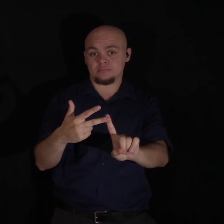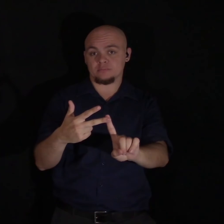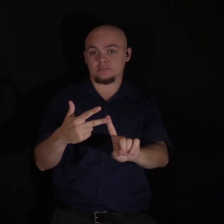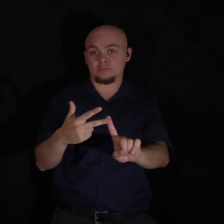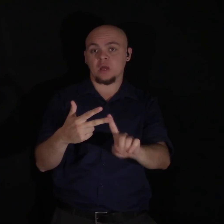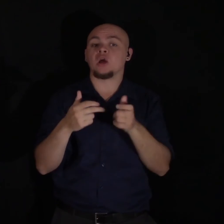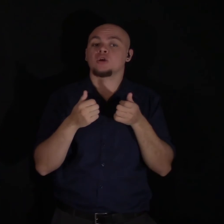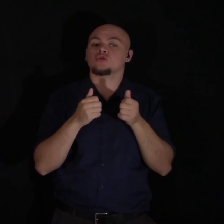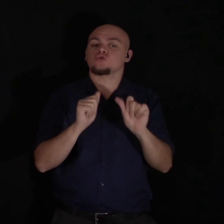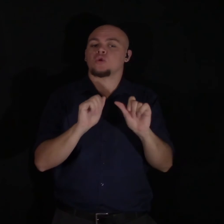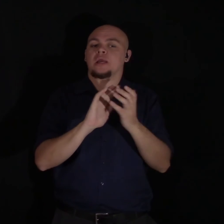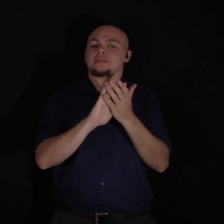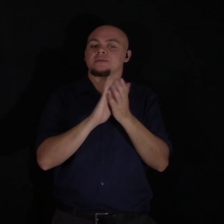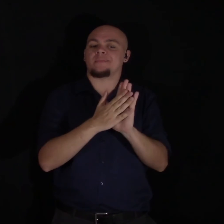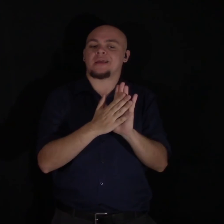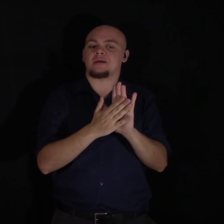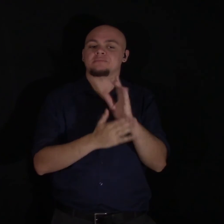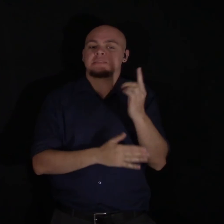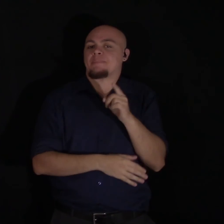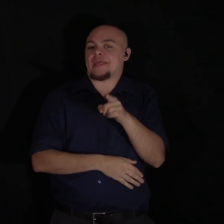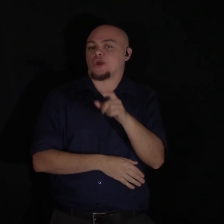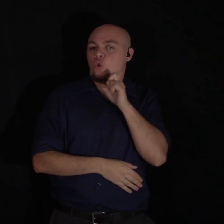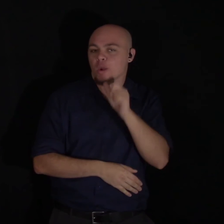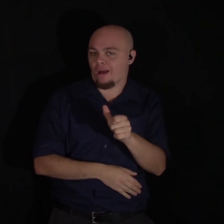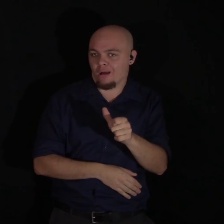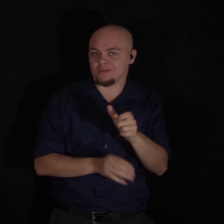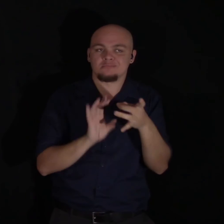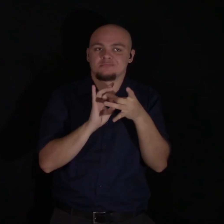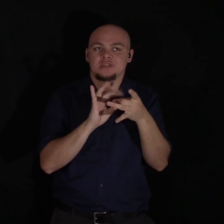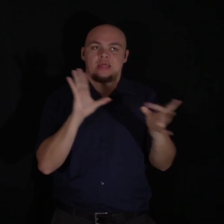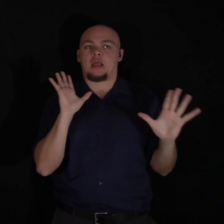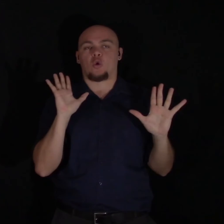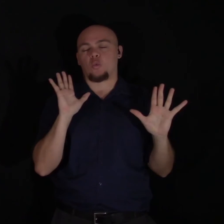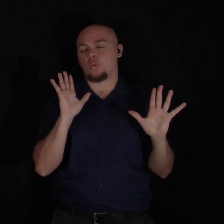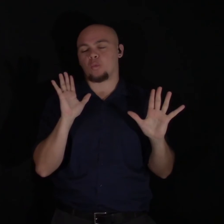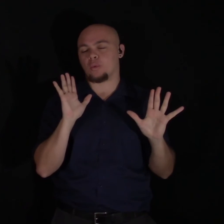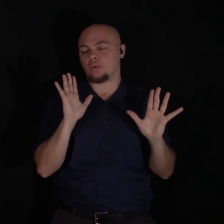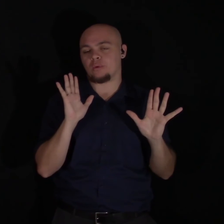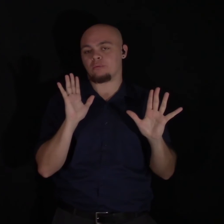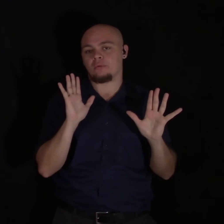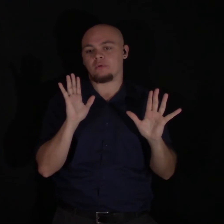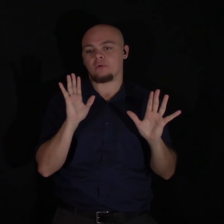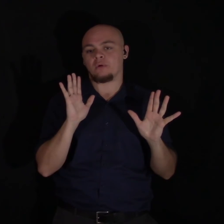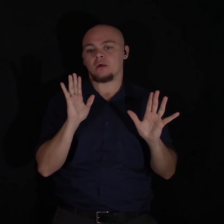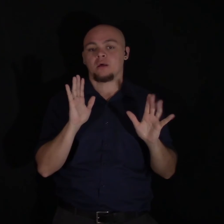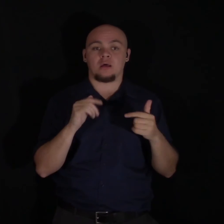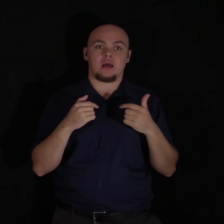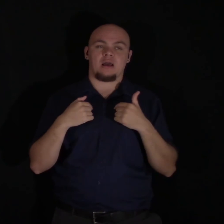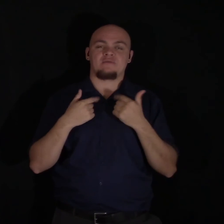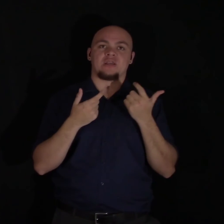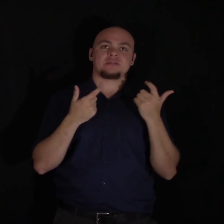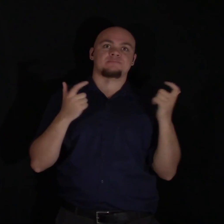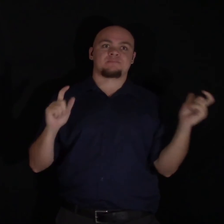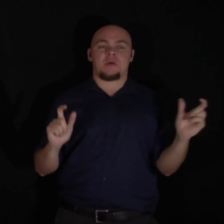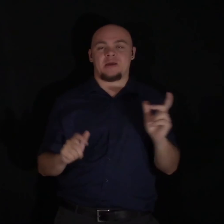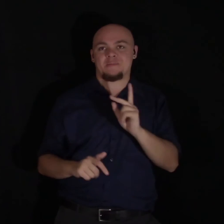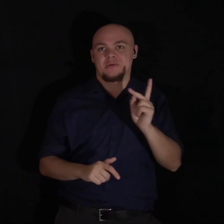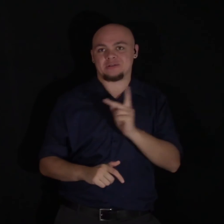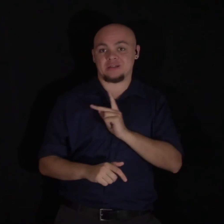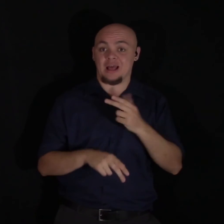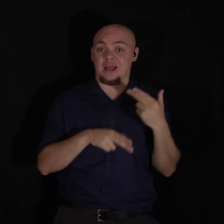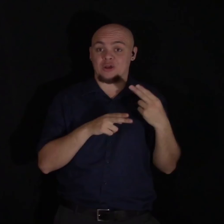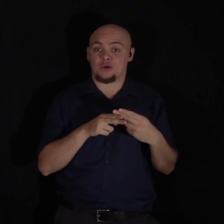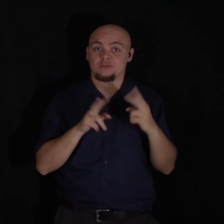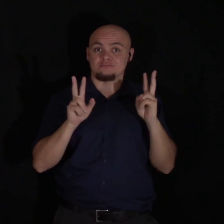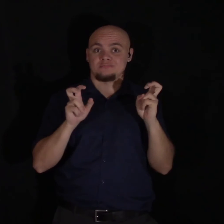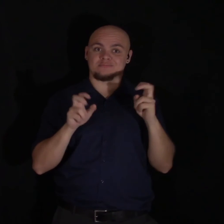of trying to be something you're not. Now, I have this crazy big personality that I actually call